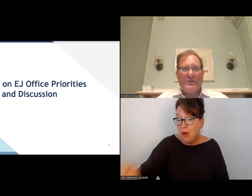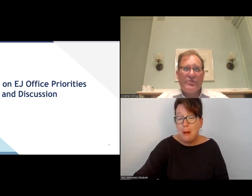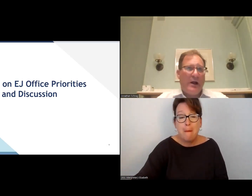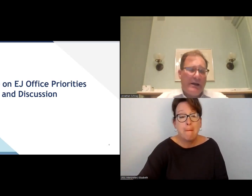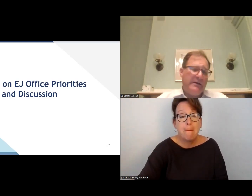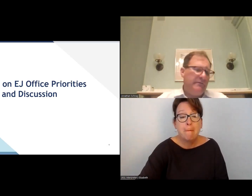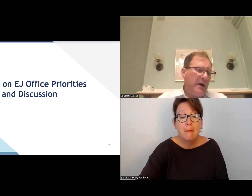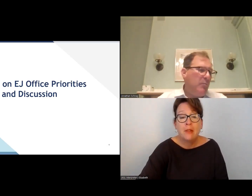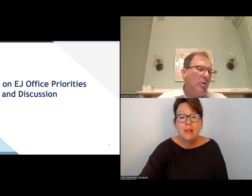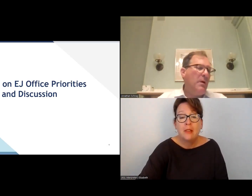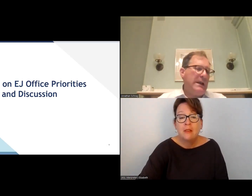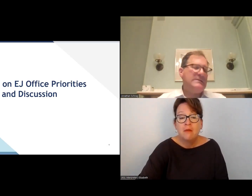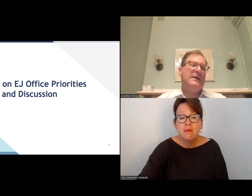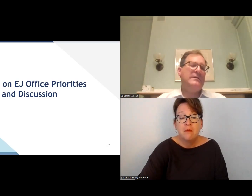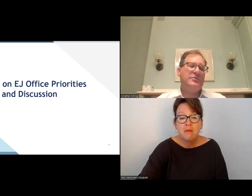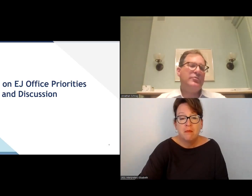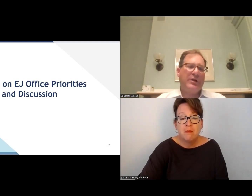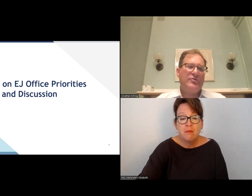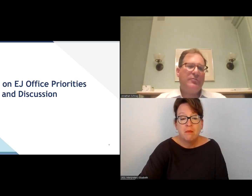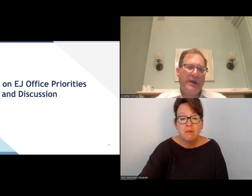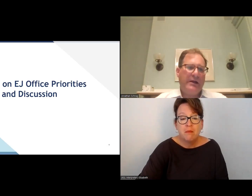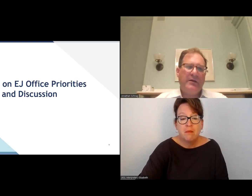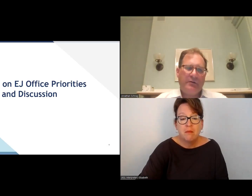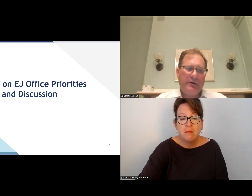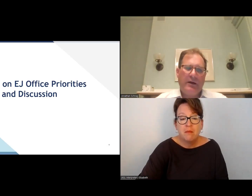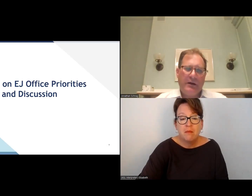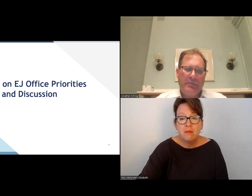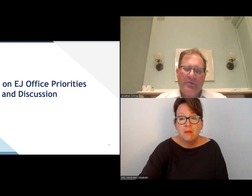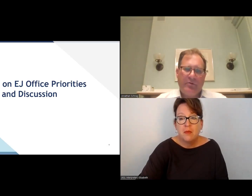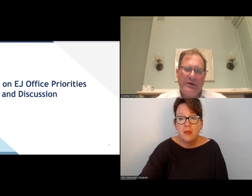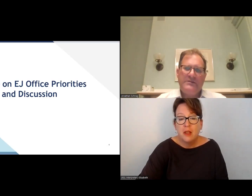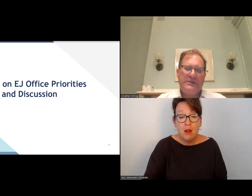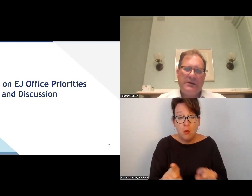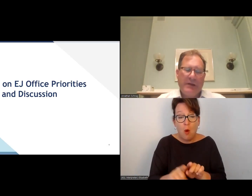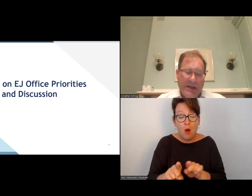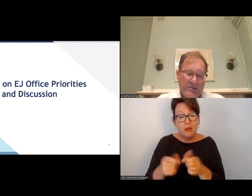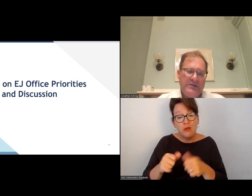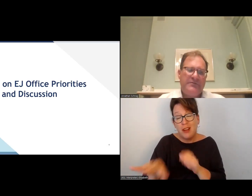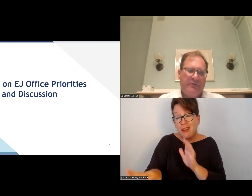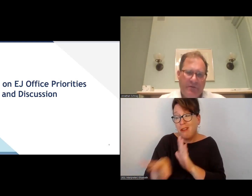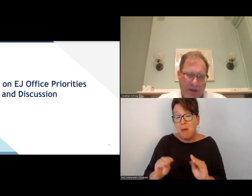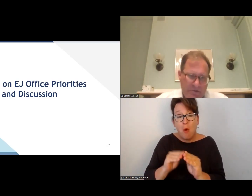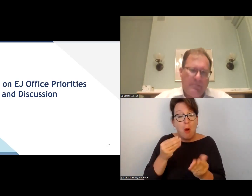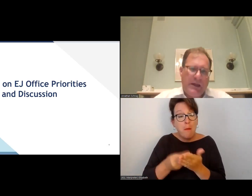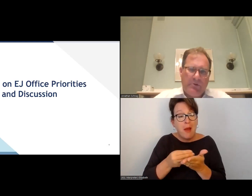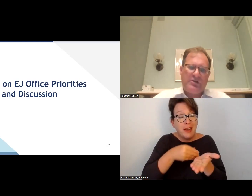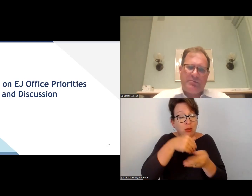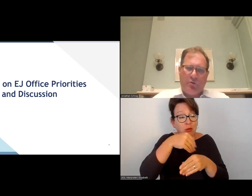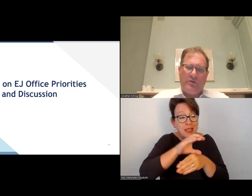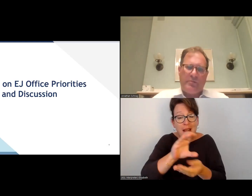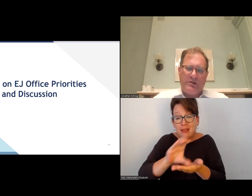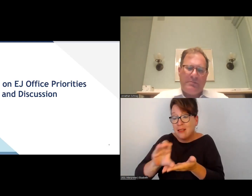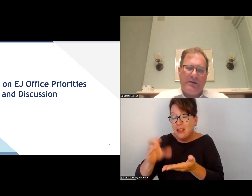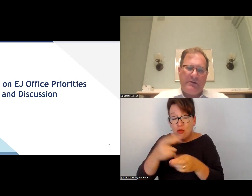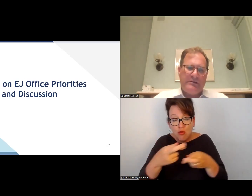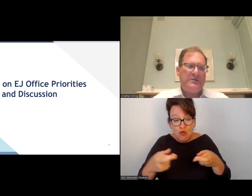We're also trying to find more money to send to the regional planning authorities, agencies for them to be able to